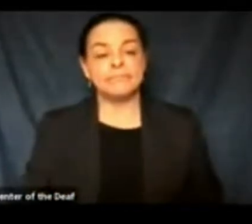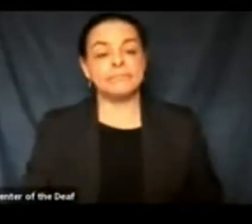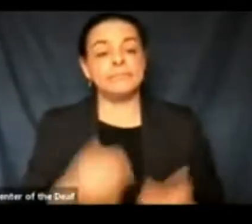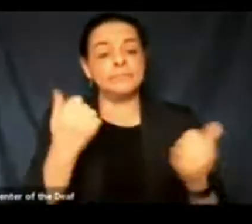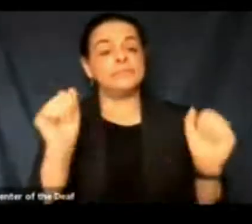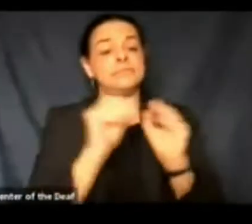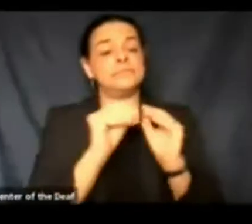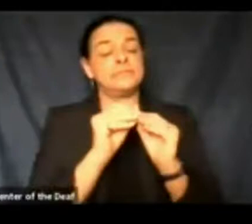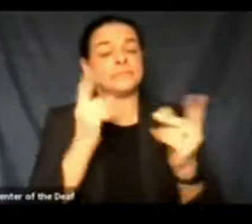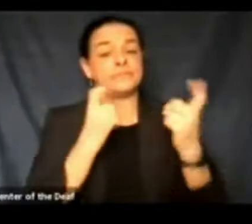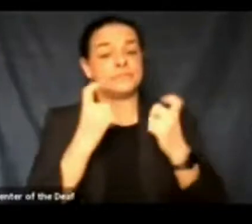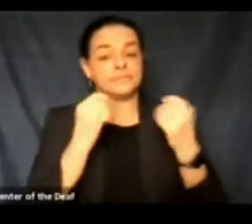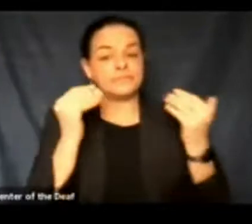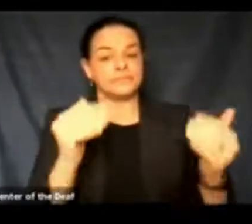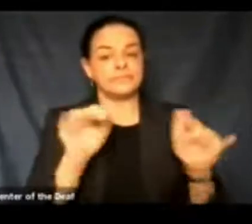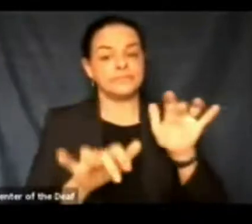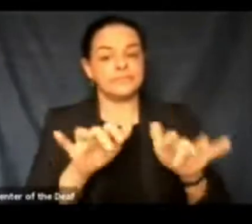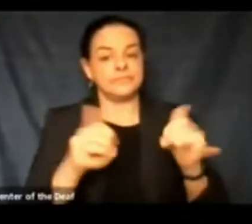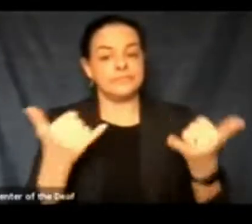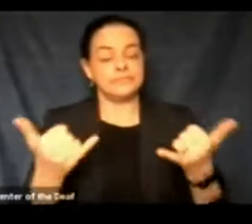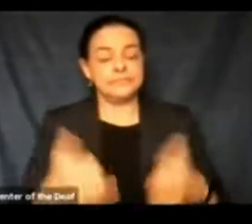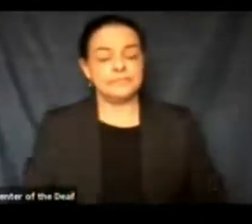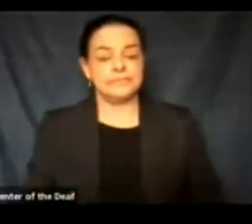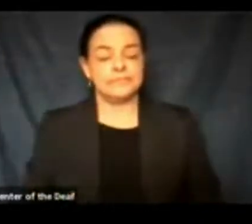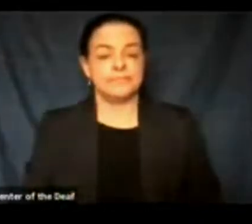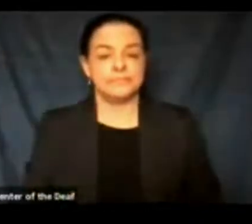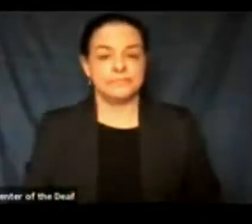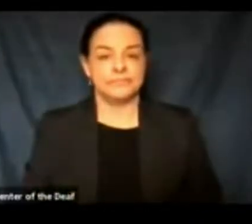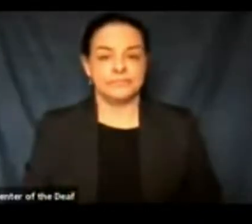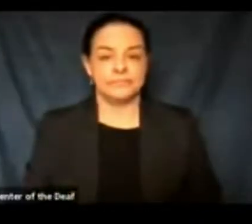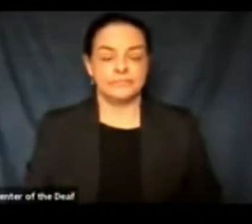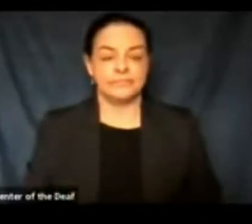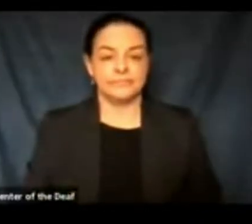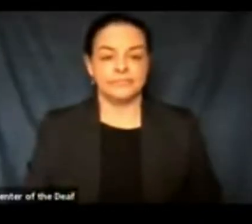further questions? Please go ahead and submit them now.